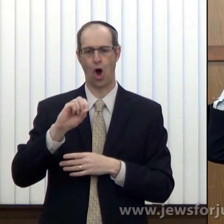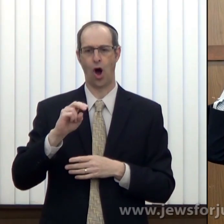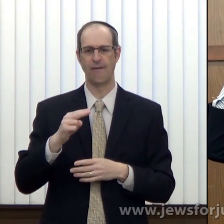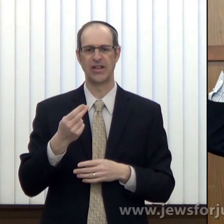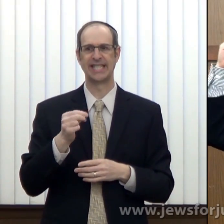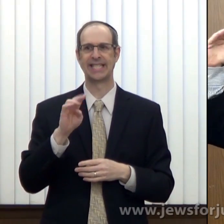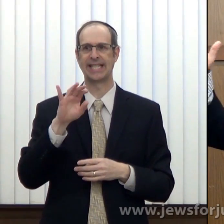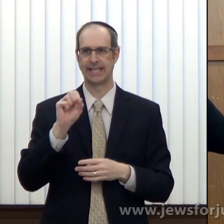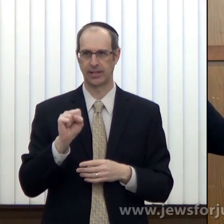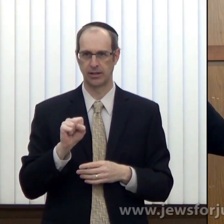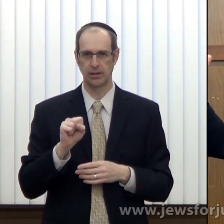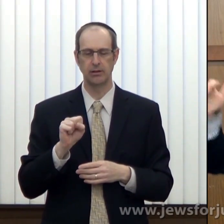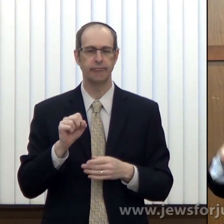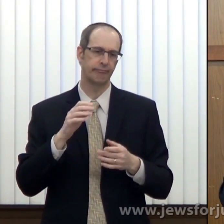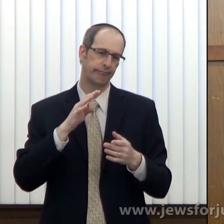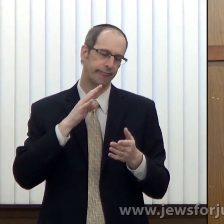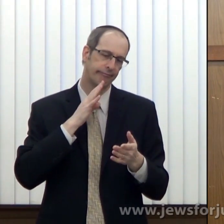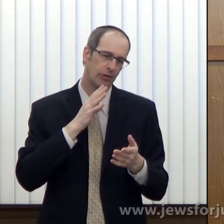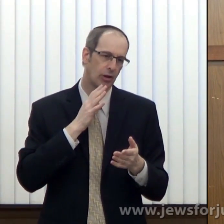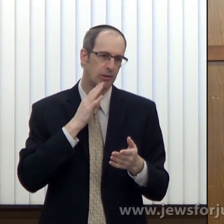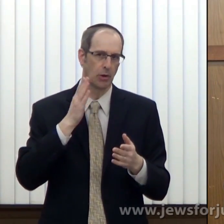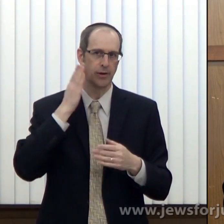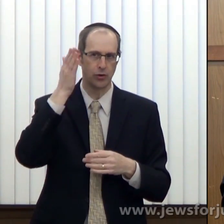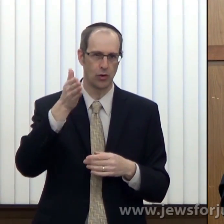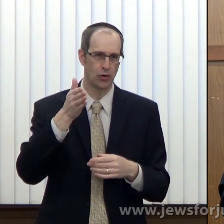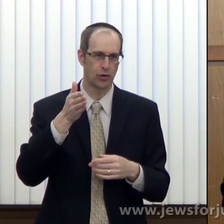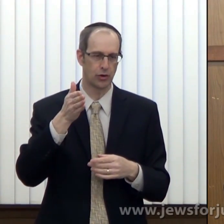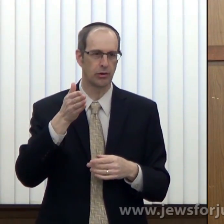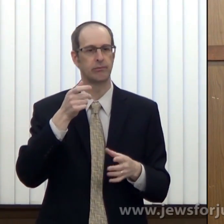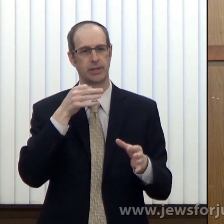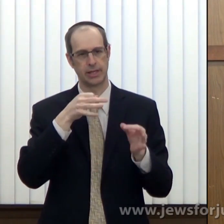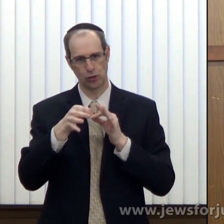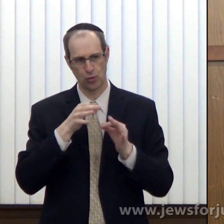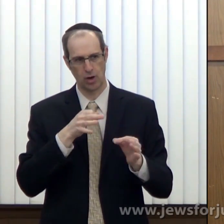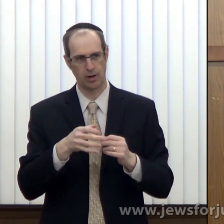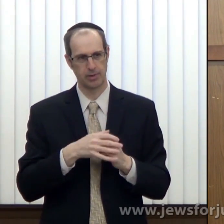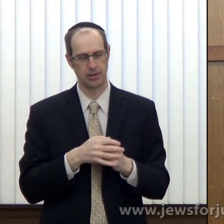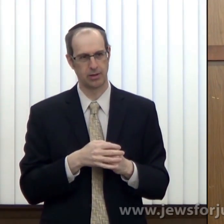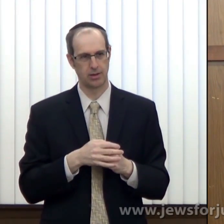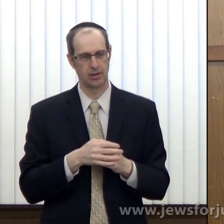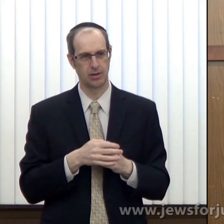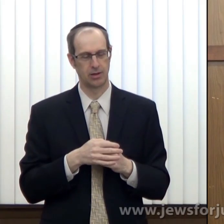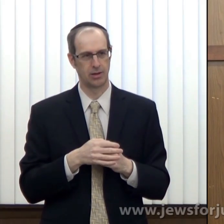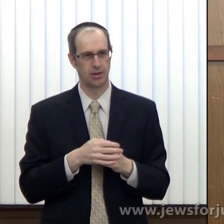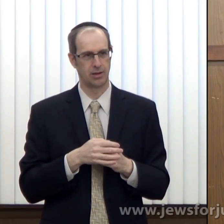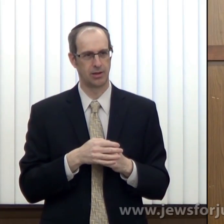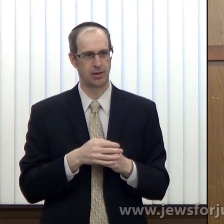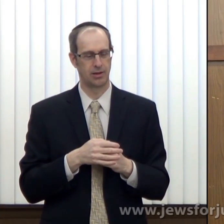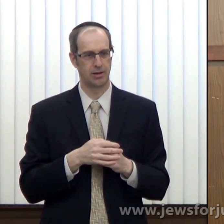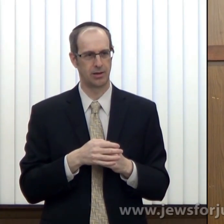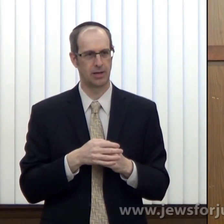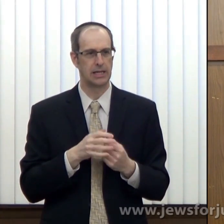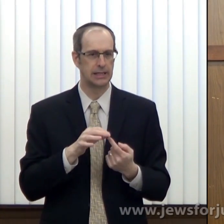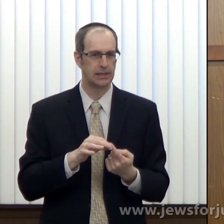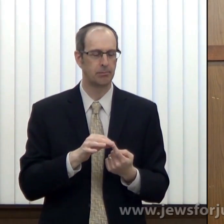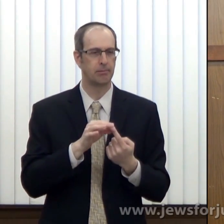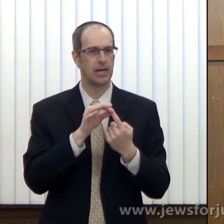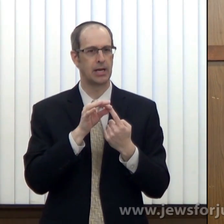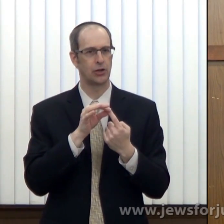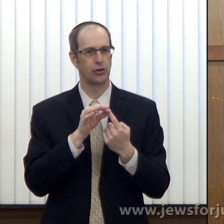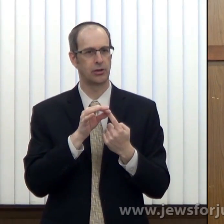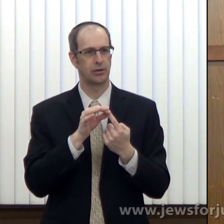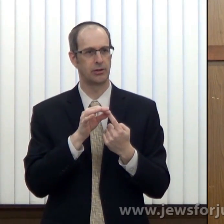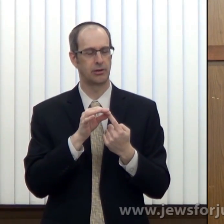that speak about the future are describing a special